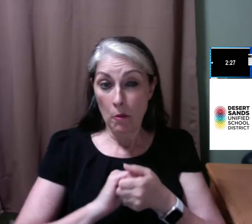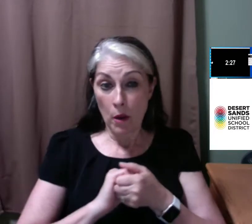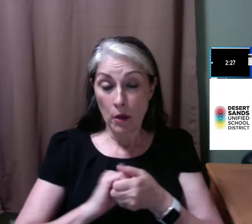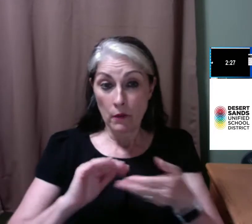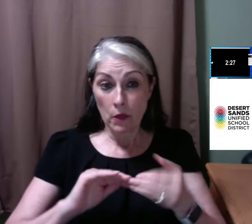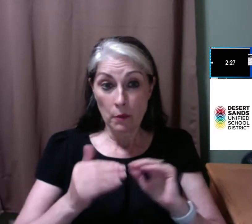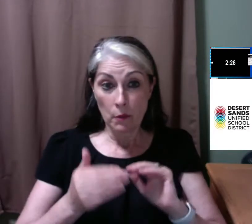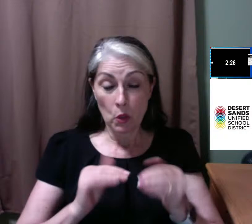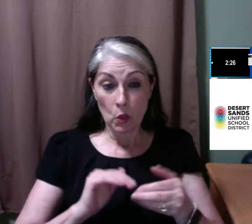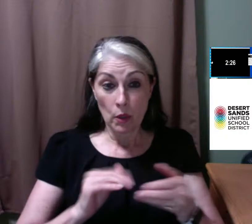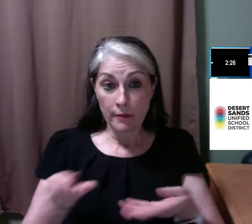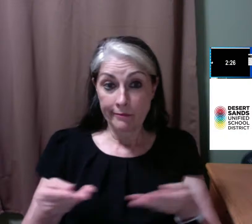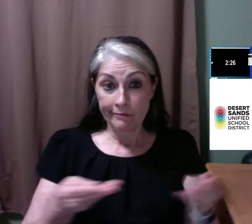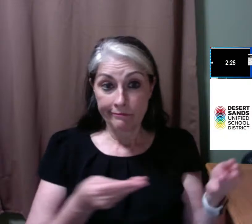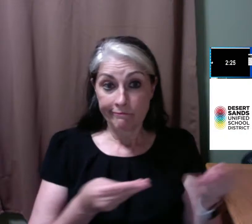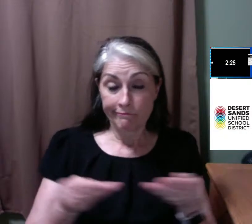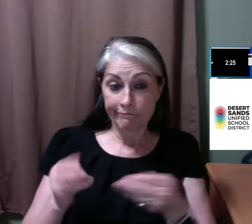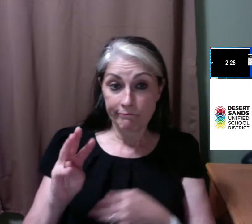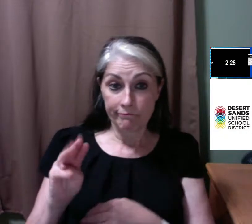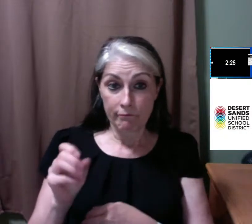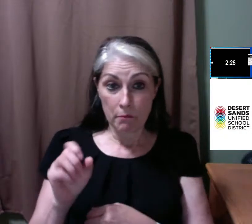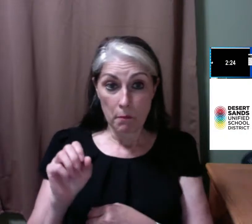community liaison that started on